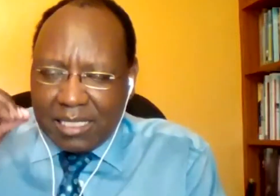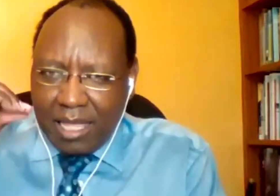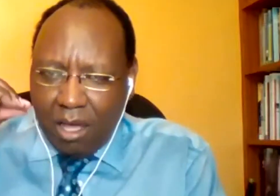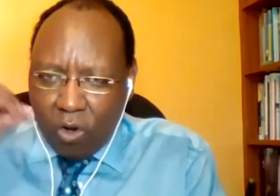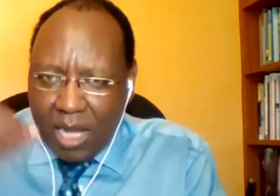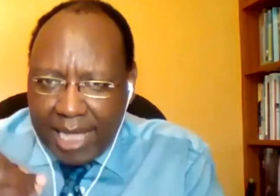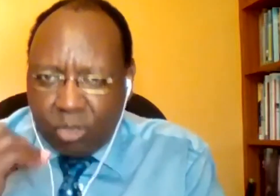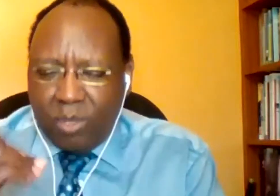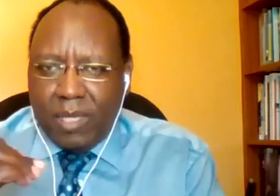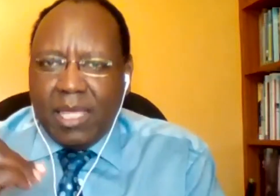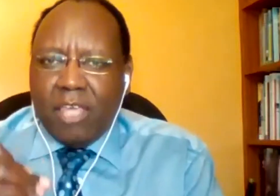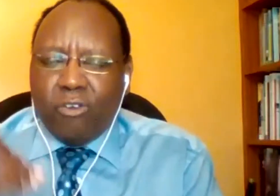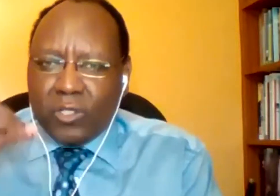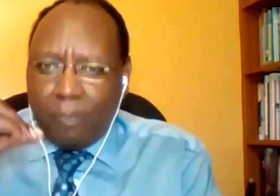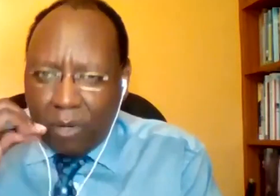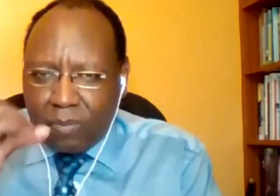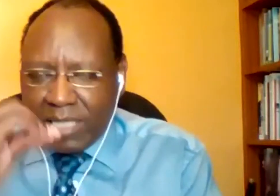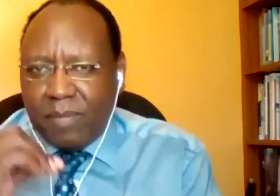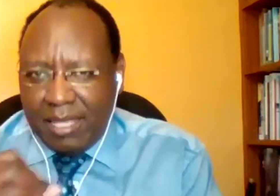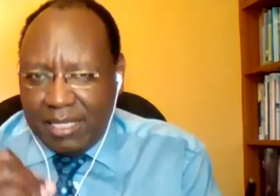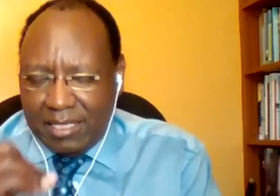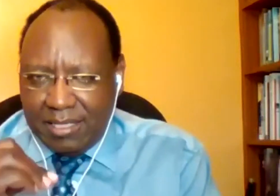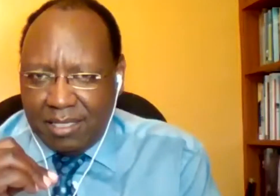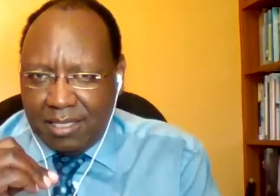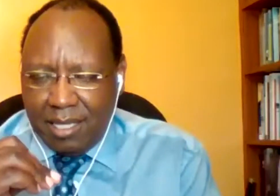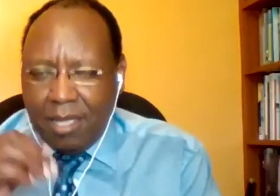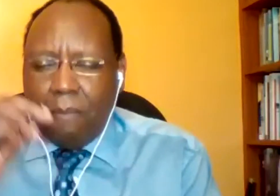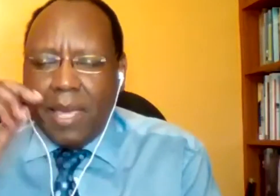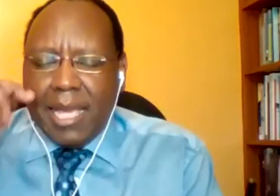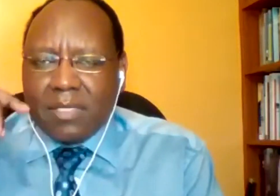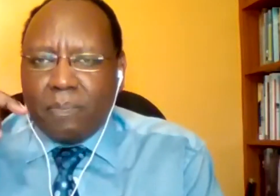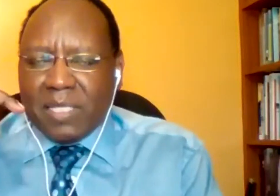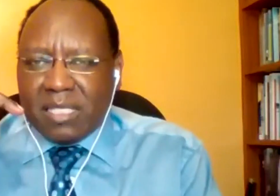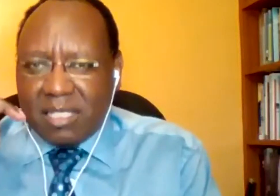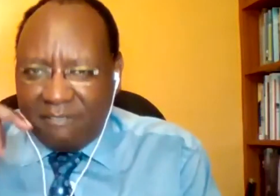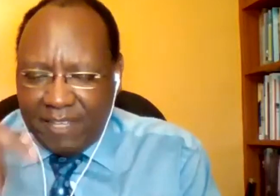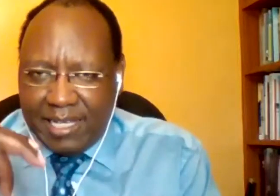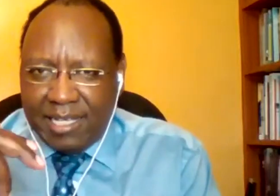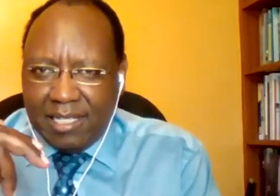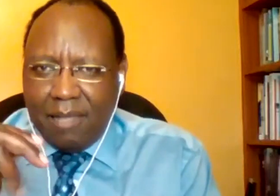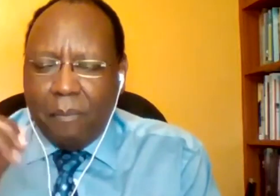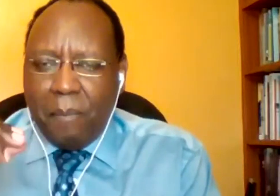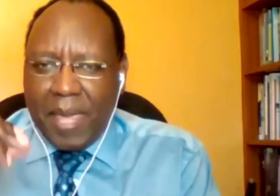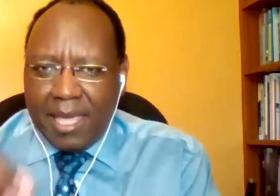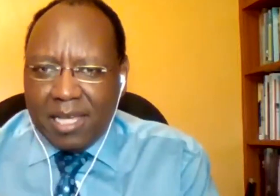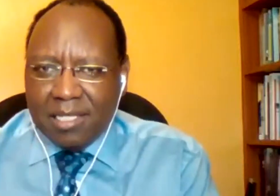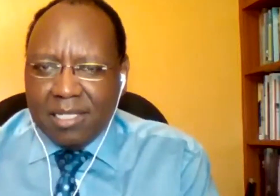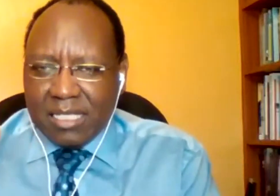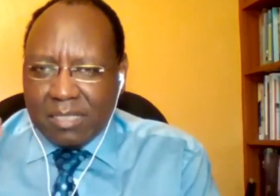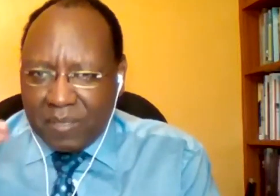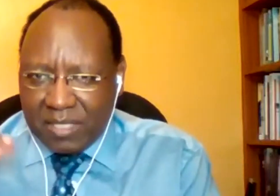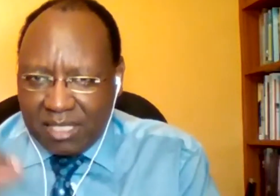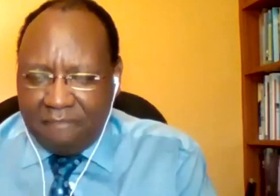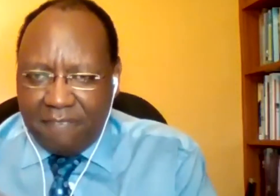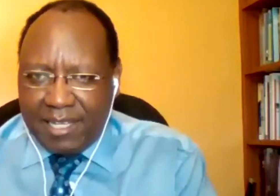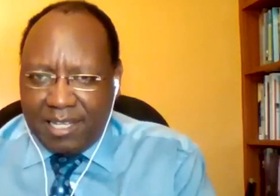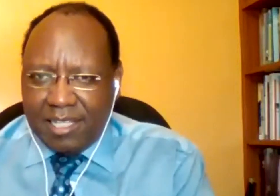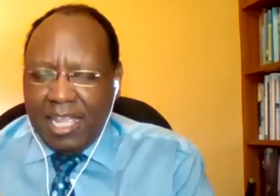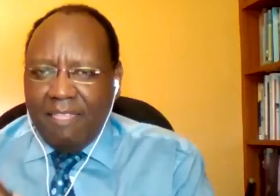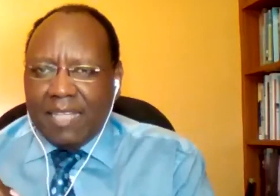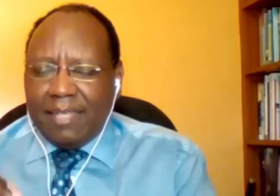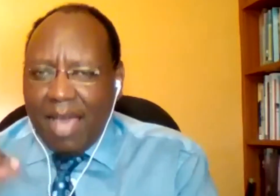then I'm going to put everything together with a quick summary. So, and hopefully, Richie, somebody can either type this